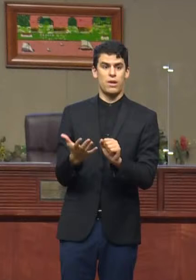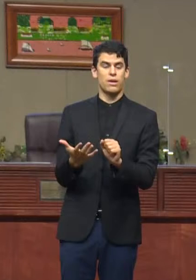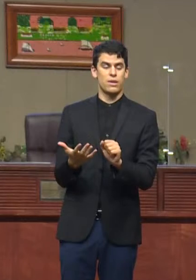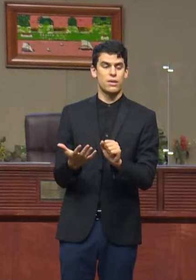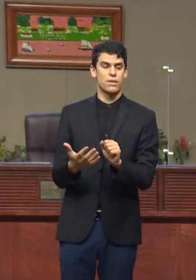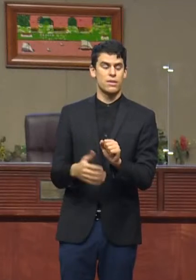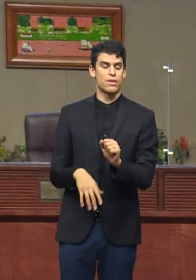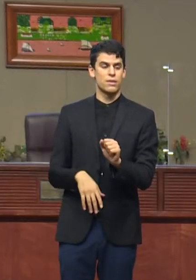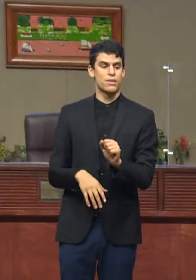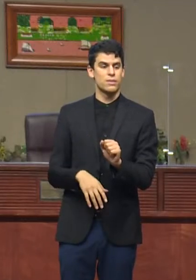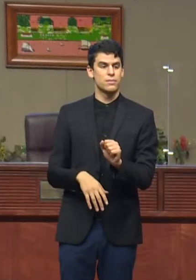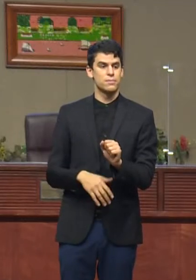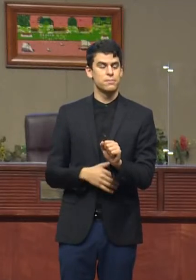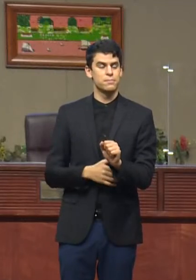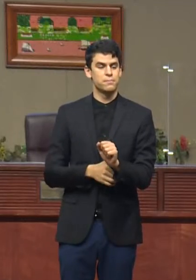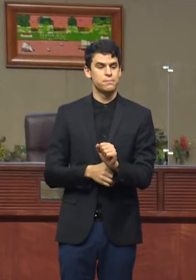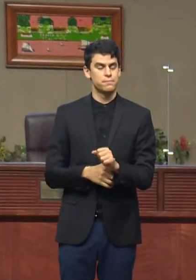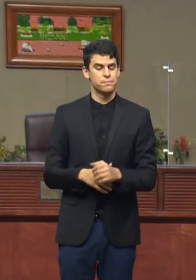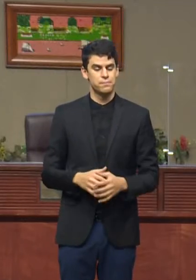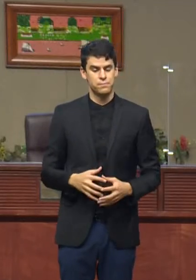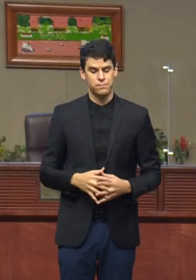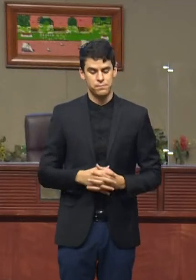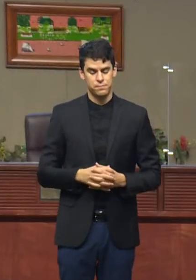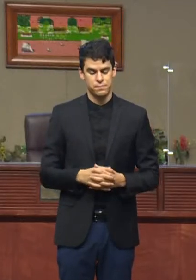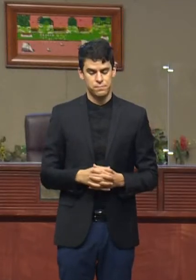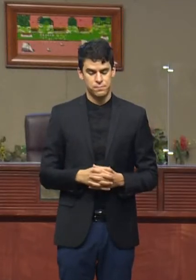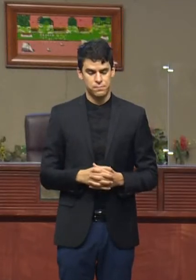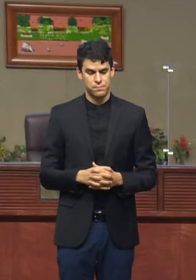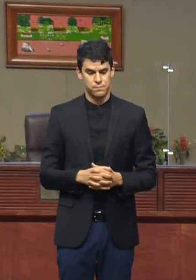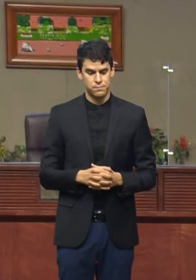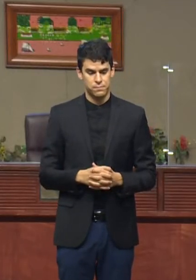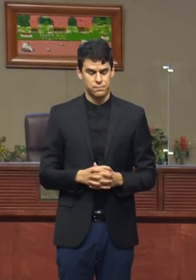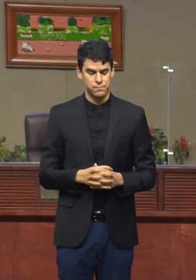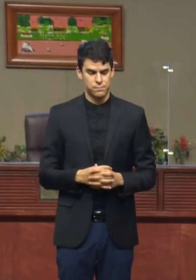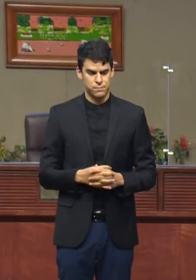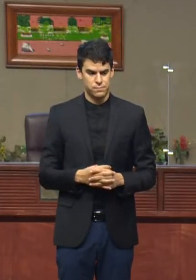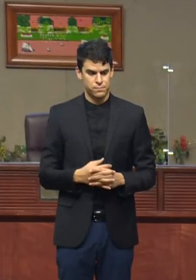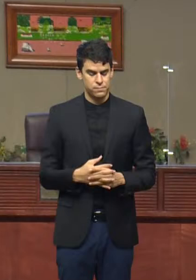and you will see various